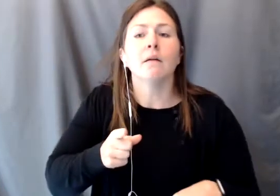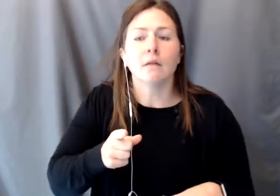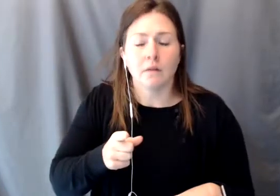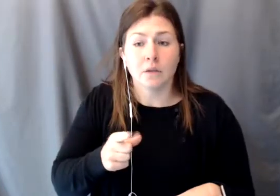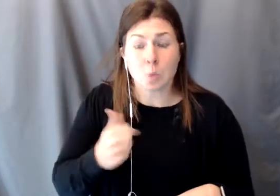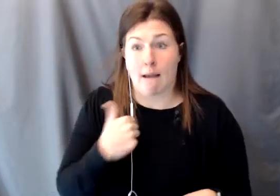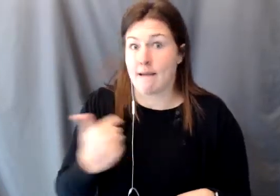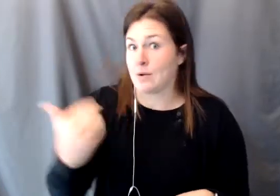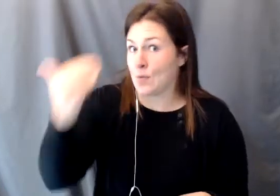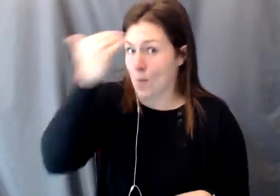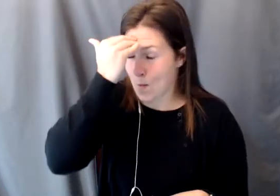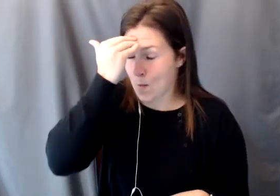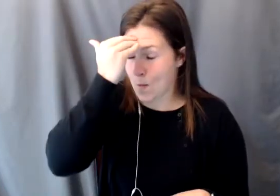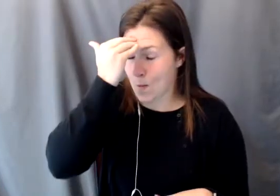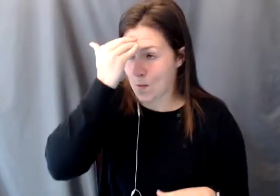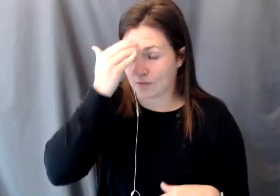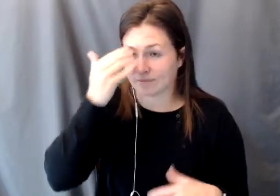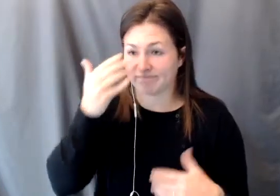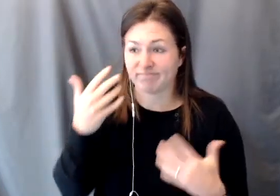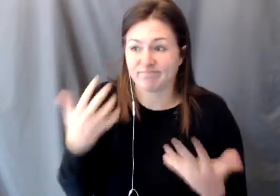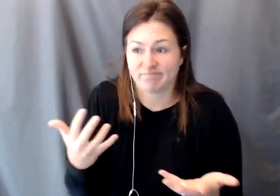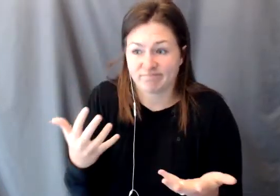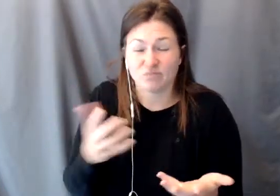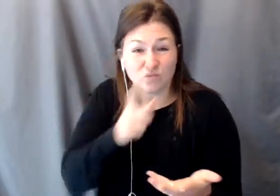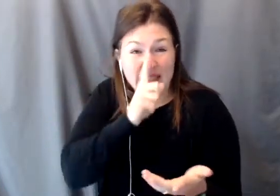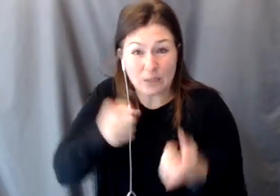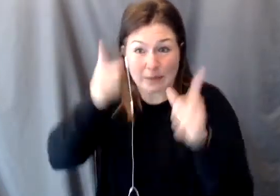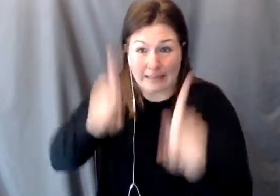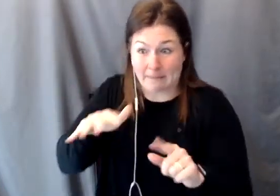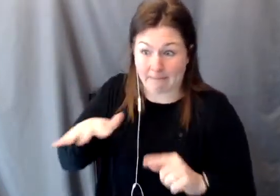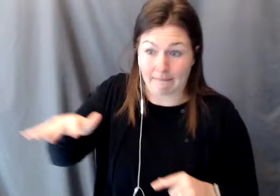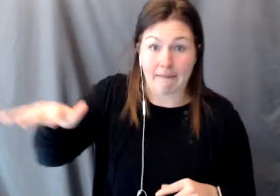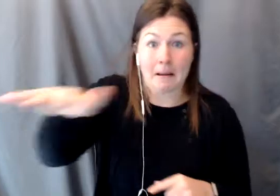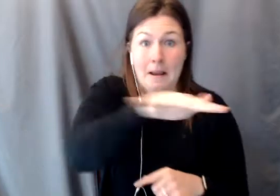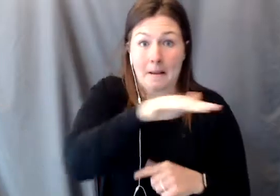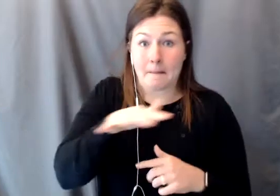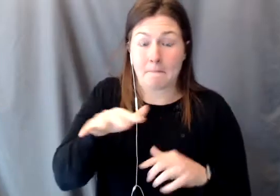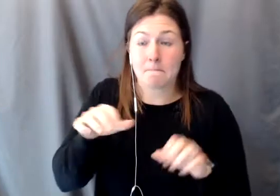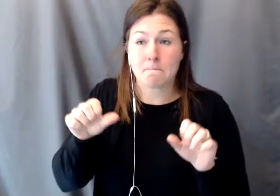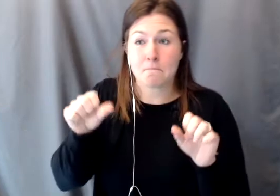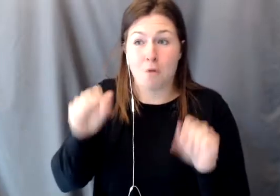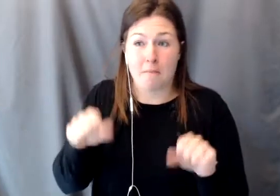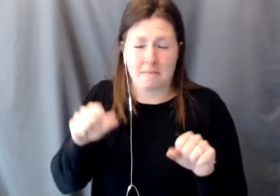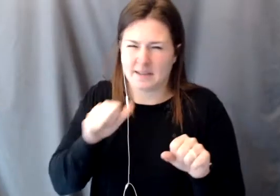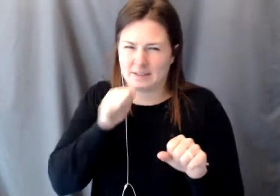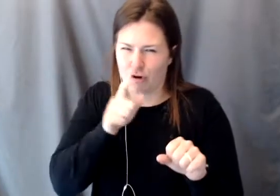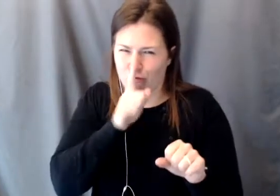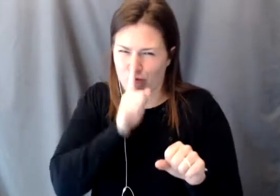know that, what's really happening around me probably isn't really what's happening. And for